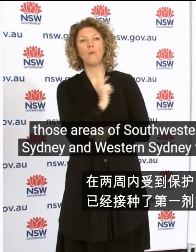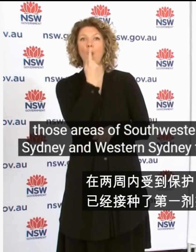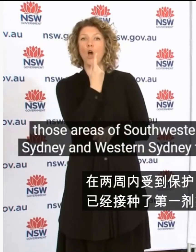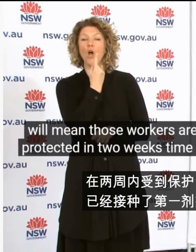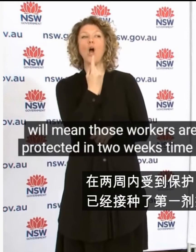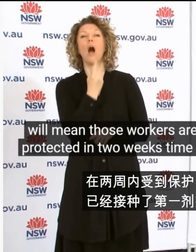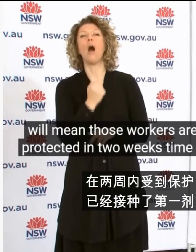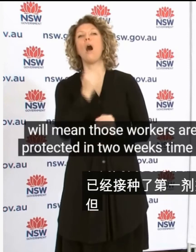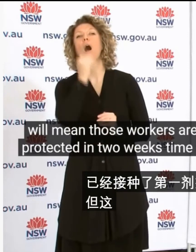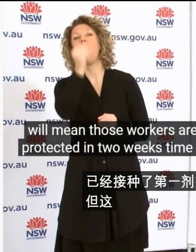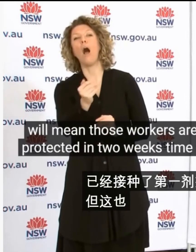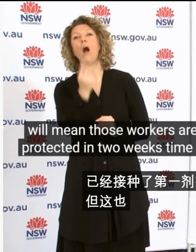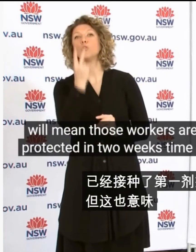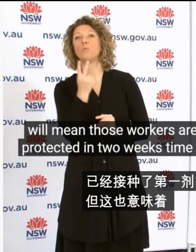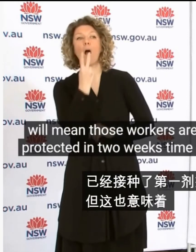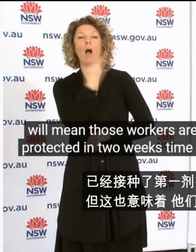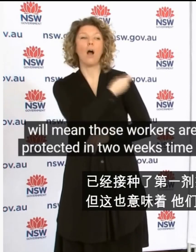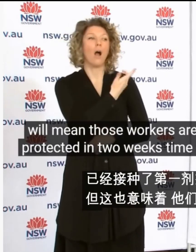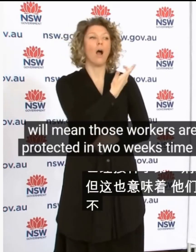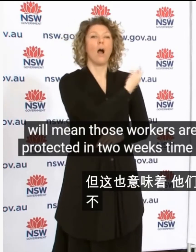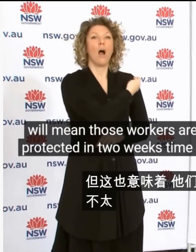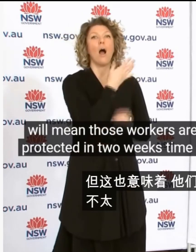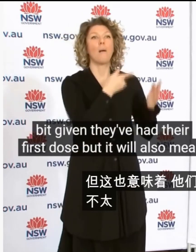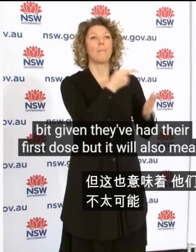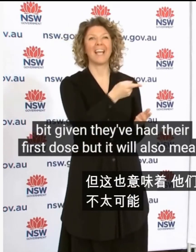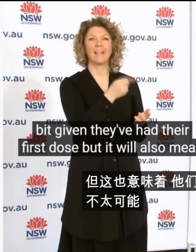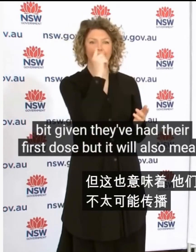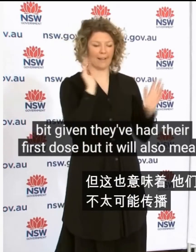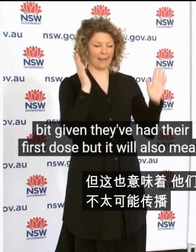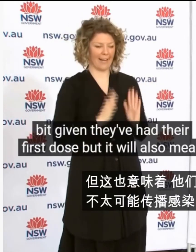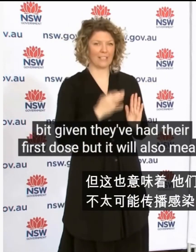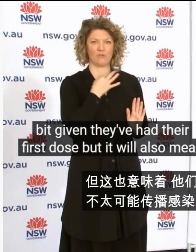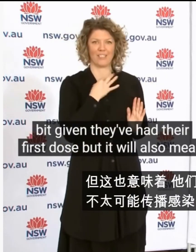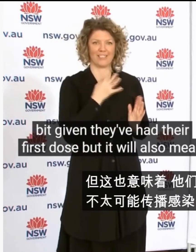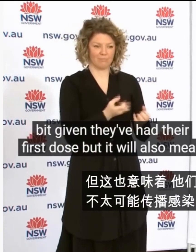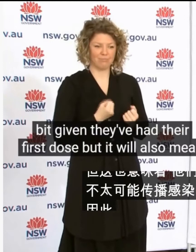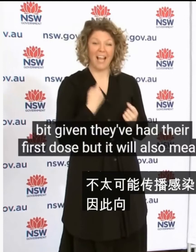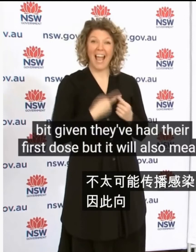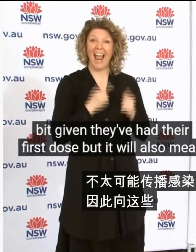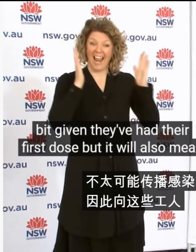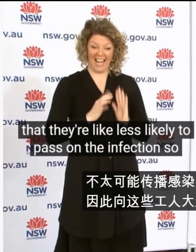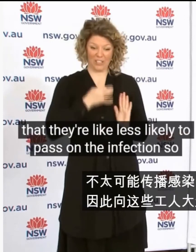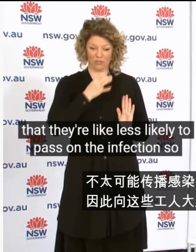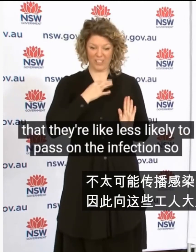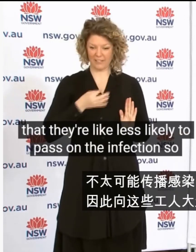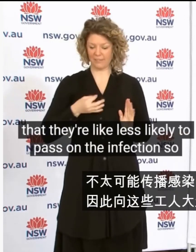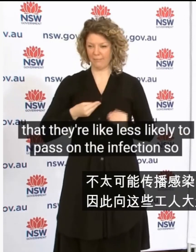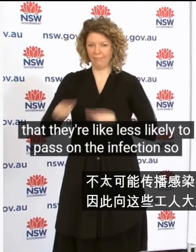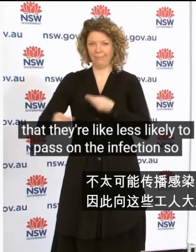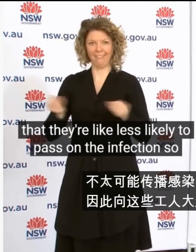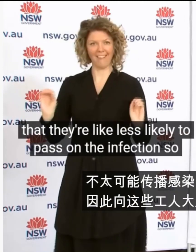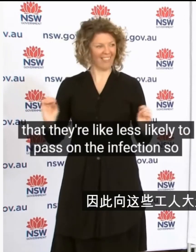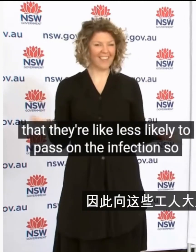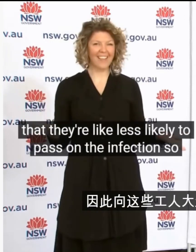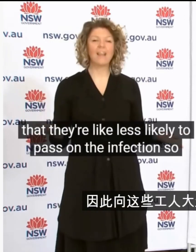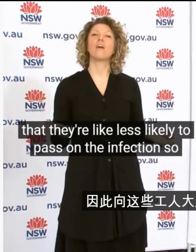had their first dose, but it will also mean that they're less likely to pass on the infection. So that massive hit of